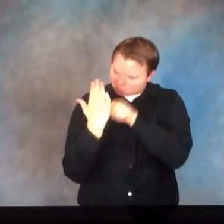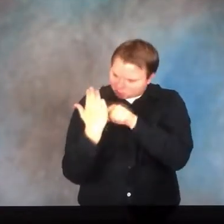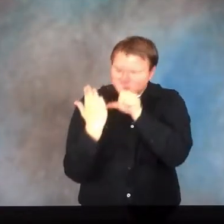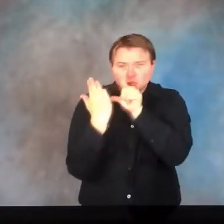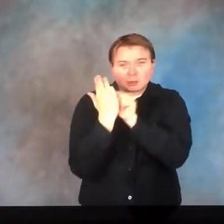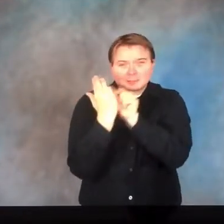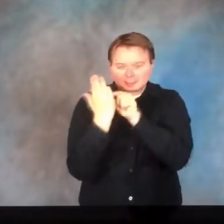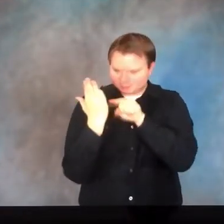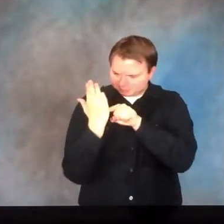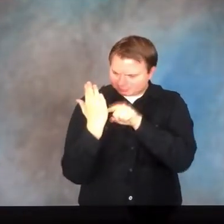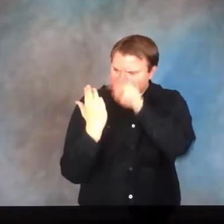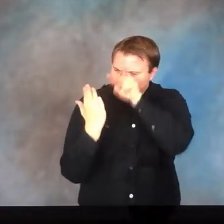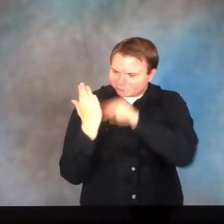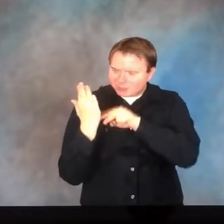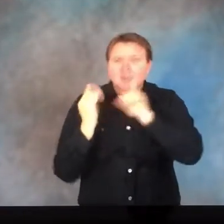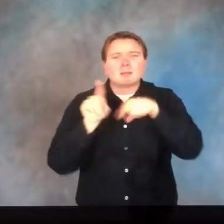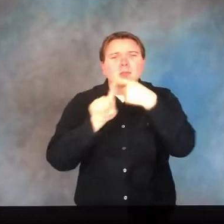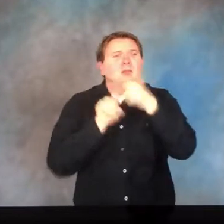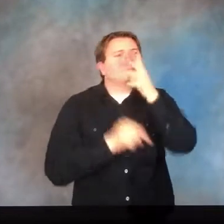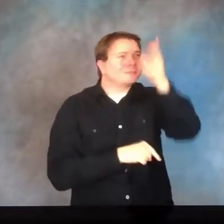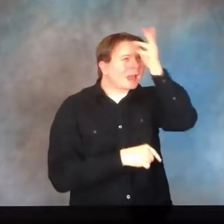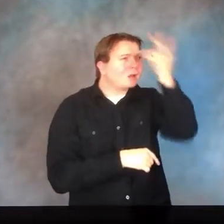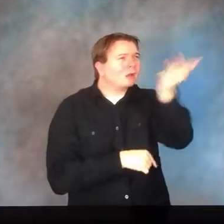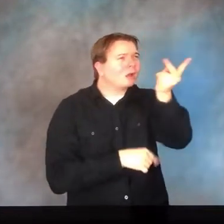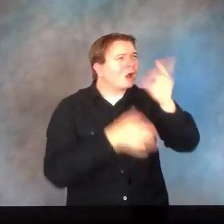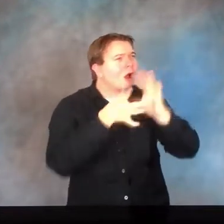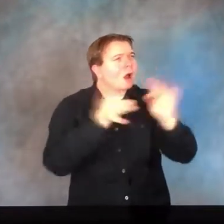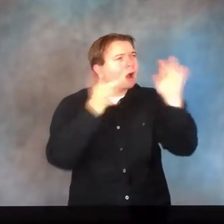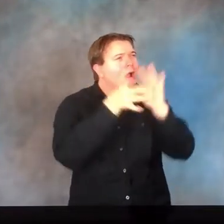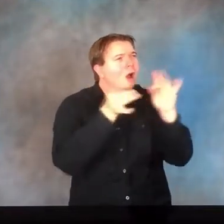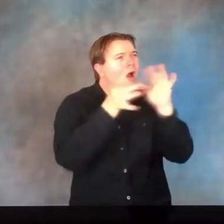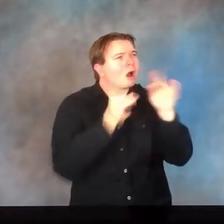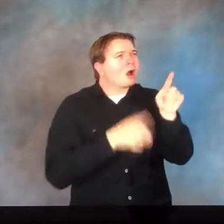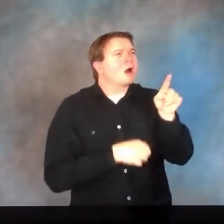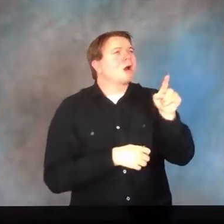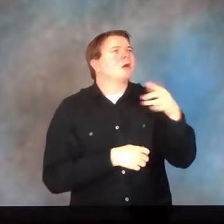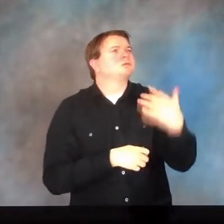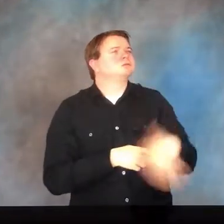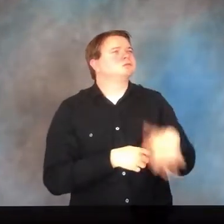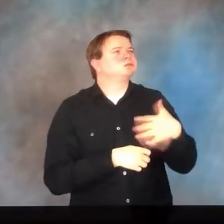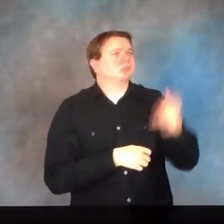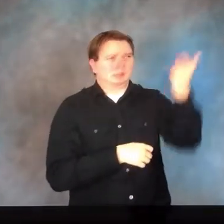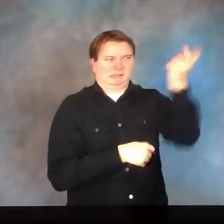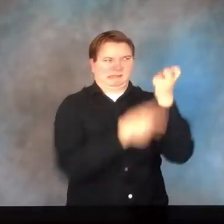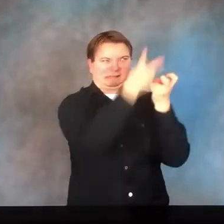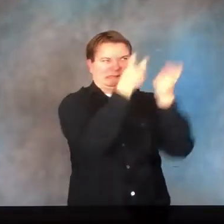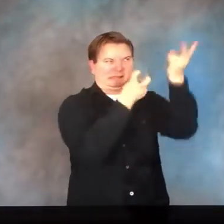So I was able to draw from the stories that my parents would tell me.